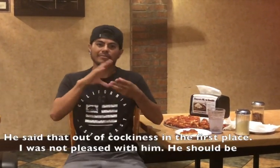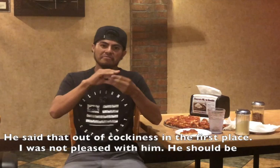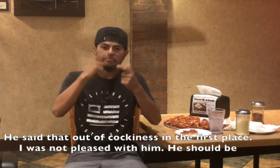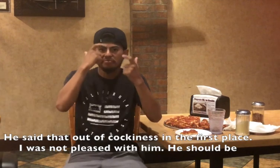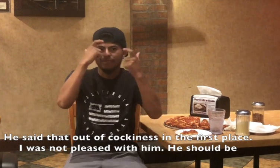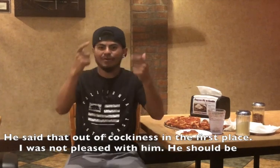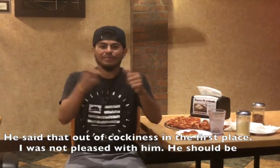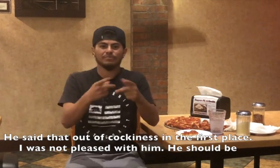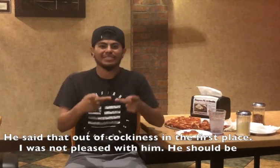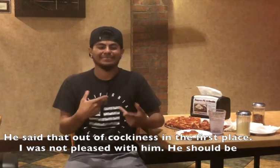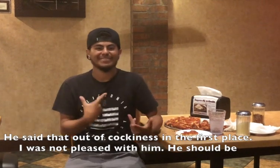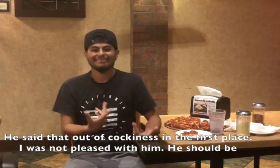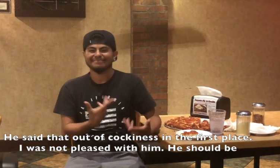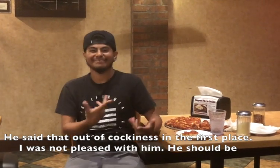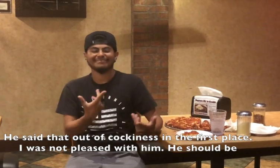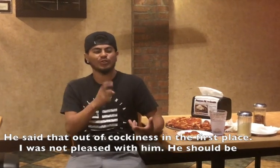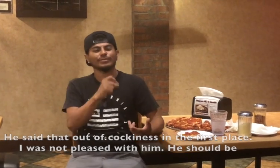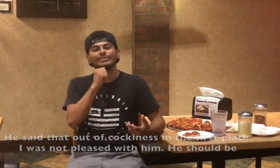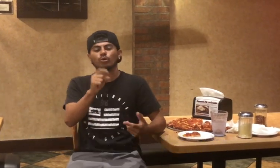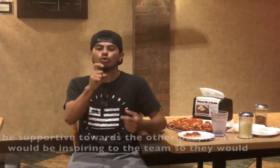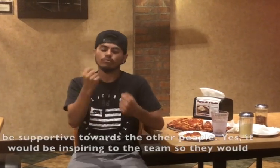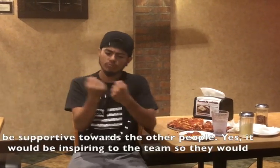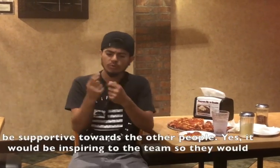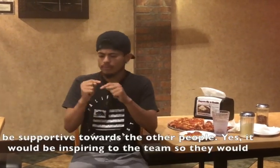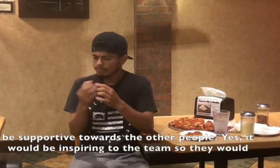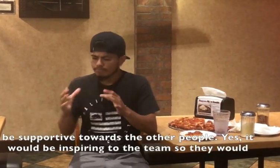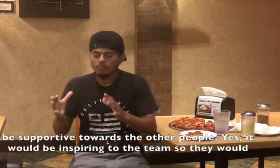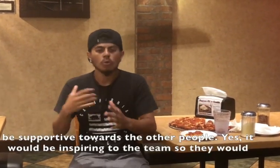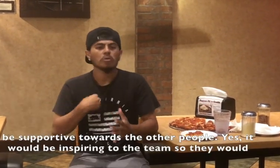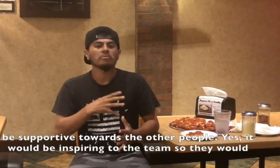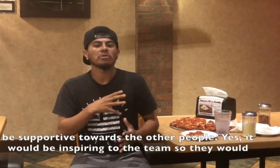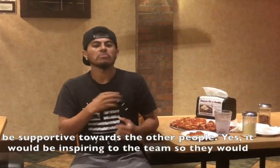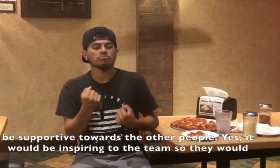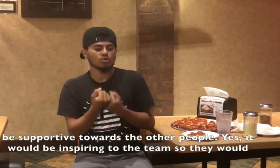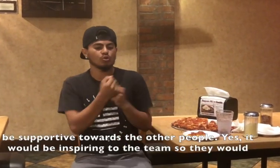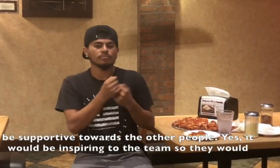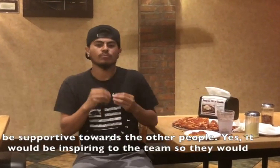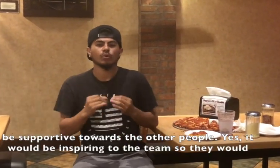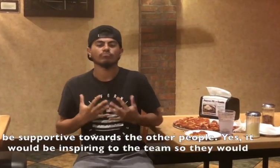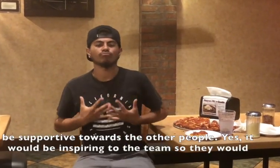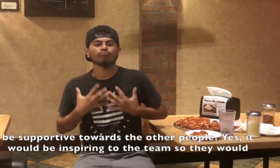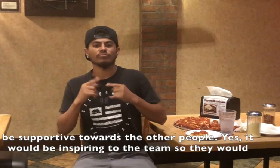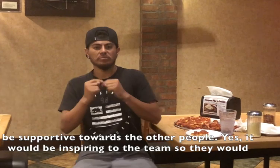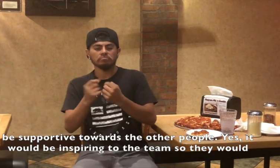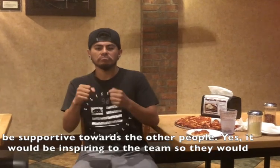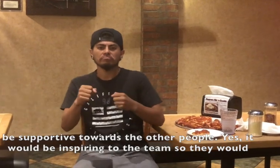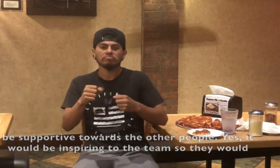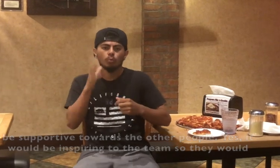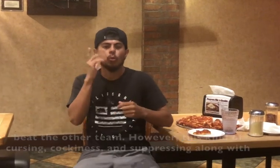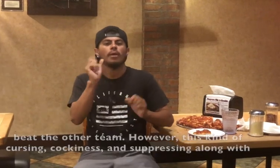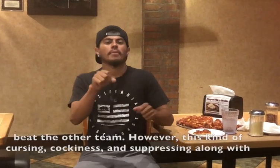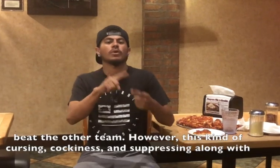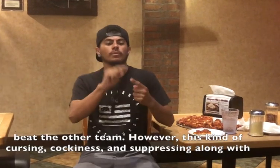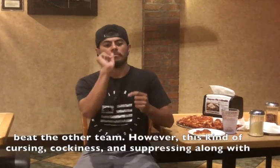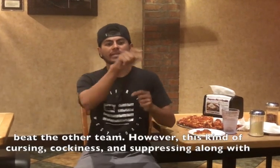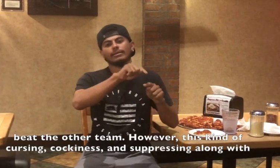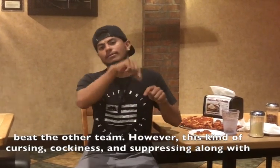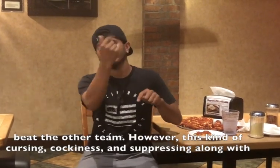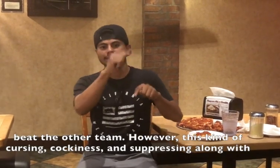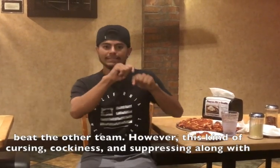still, instead of out of the cockiness in the first place. Be supportive towards each other. Yes, it would be inspiring to beat the